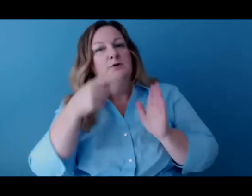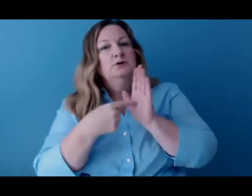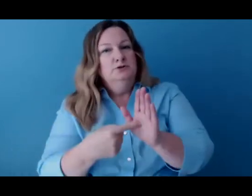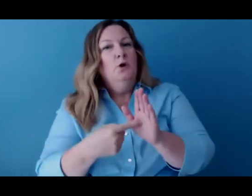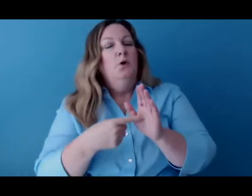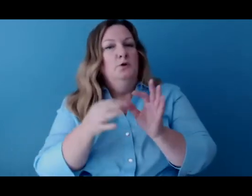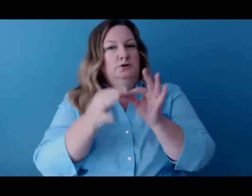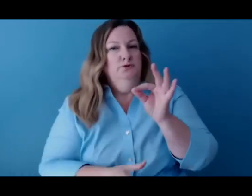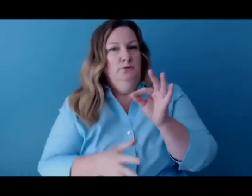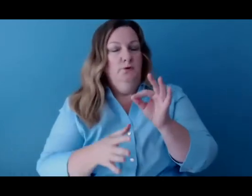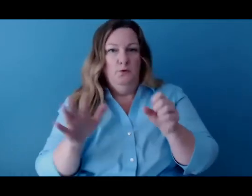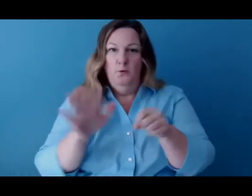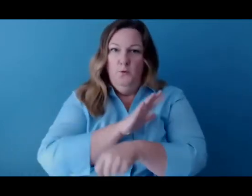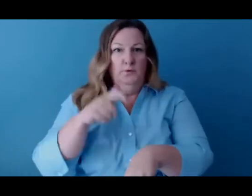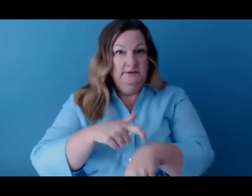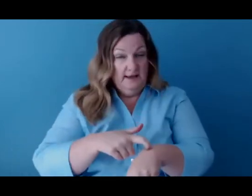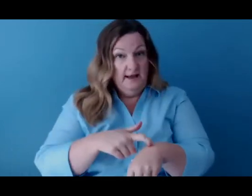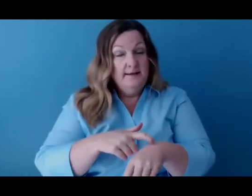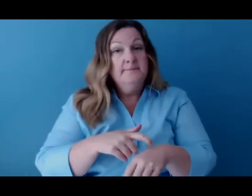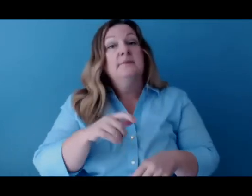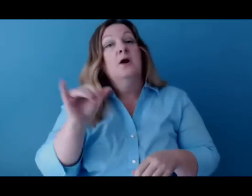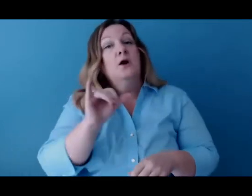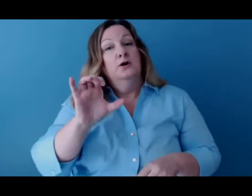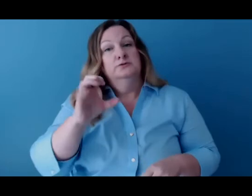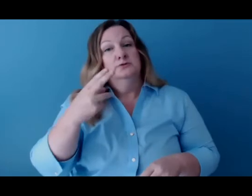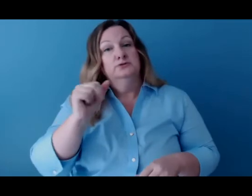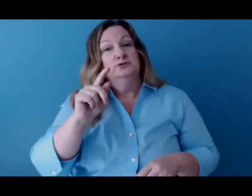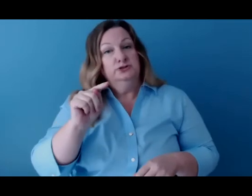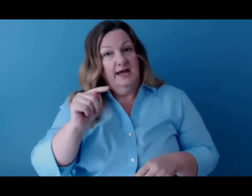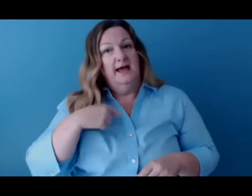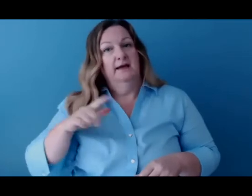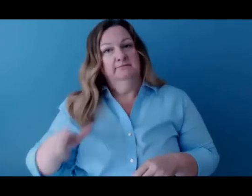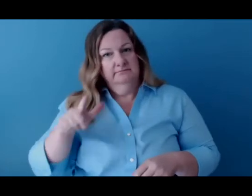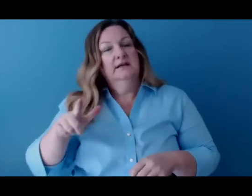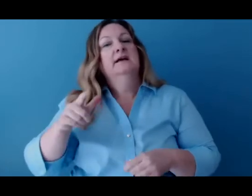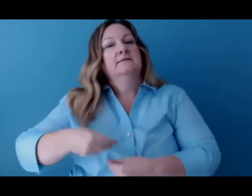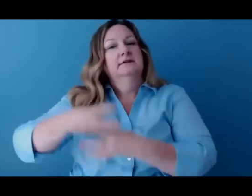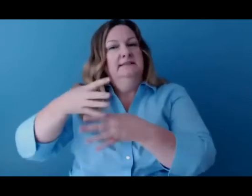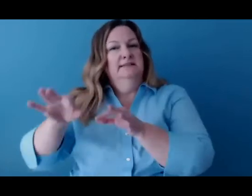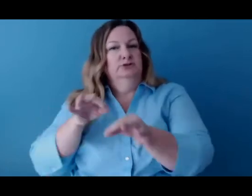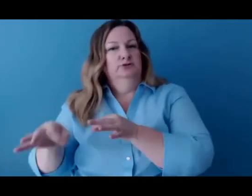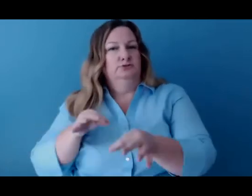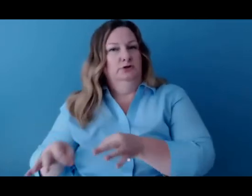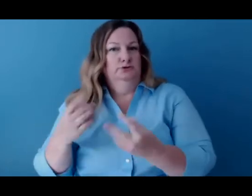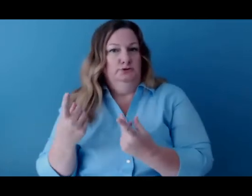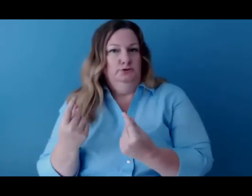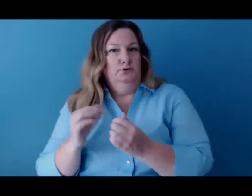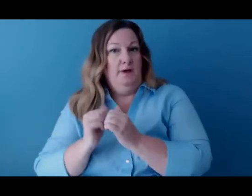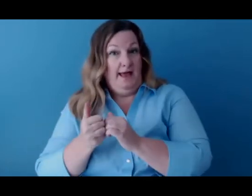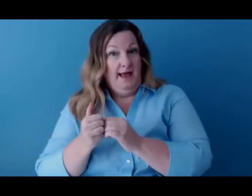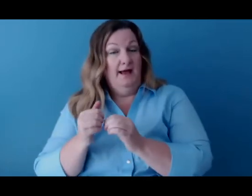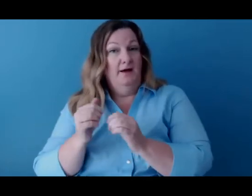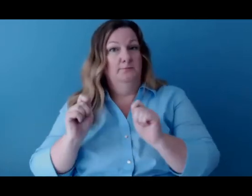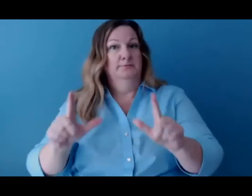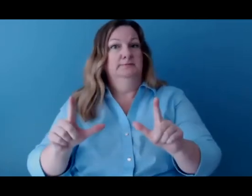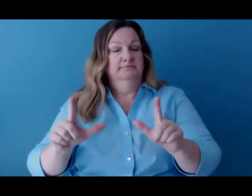those, so you can see her at all times. We also have a live captioner going, and so if you need captioning, please feel free to turn